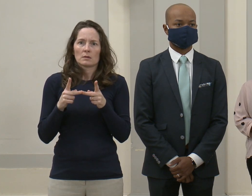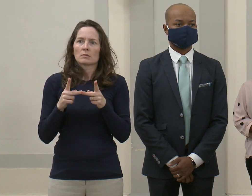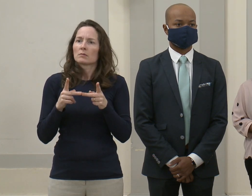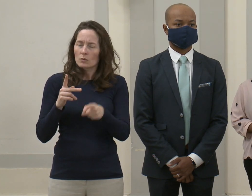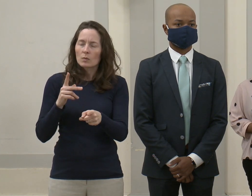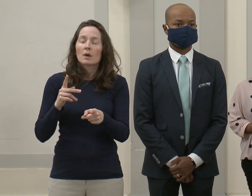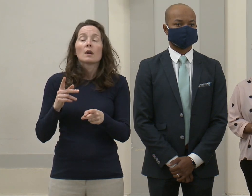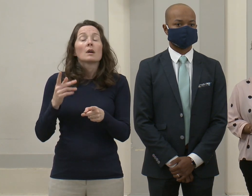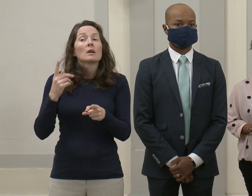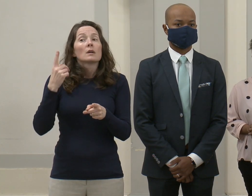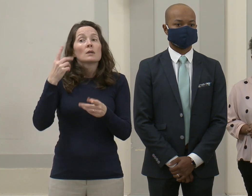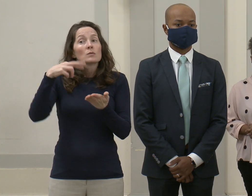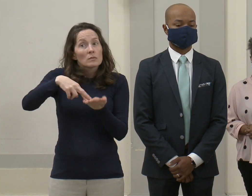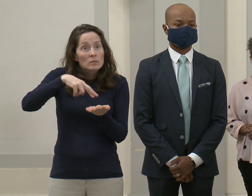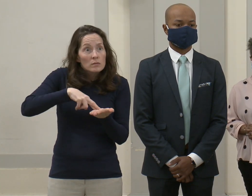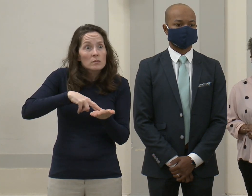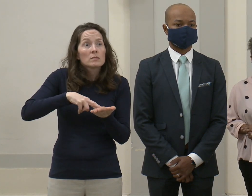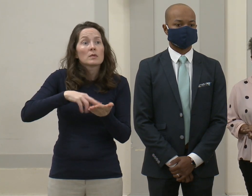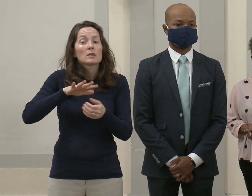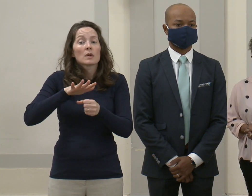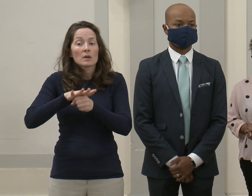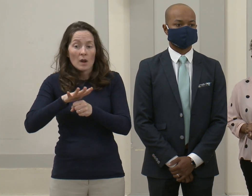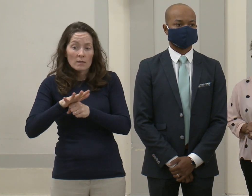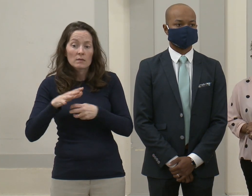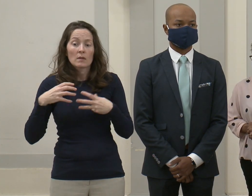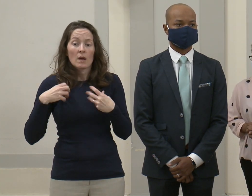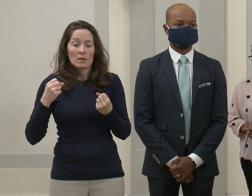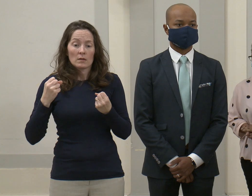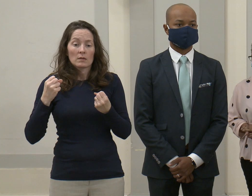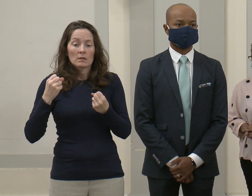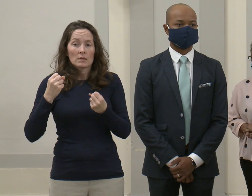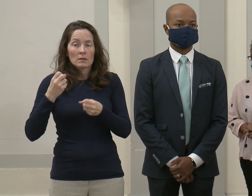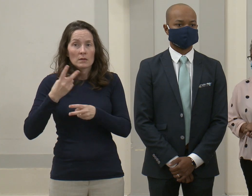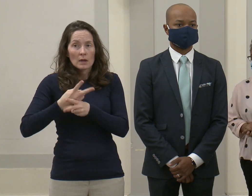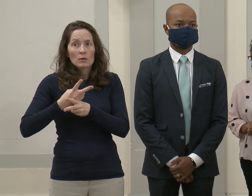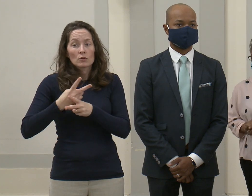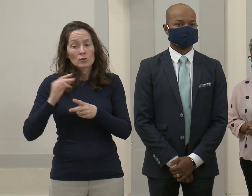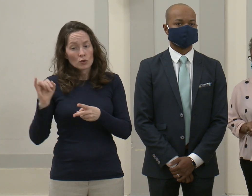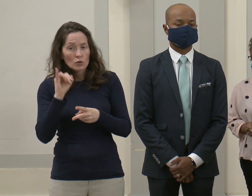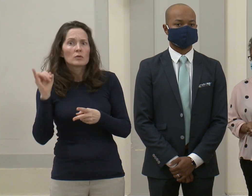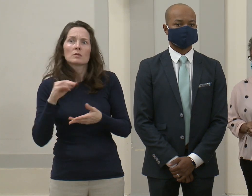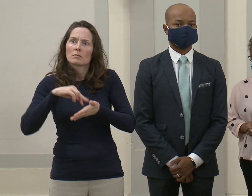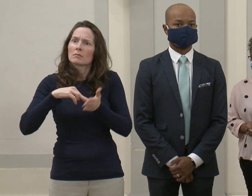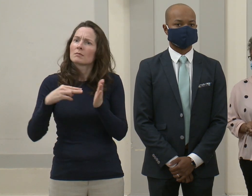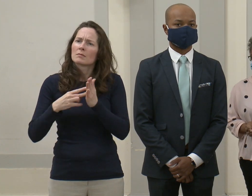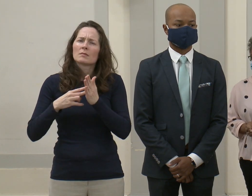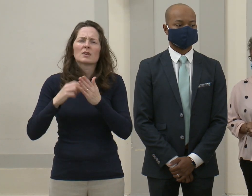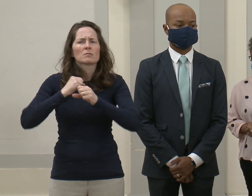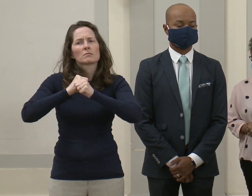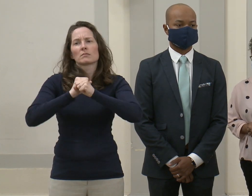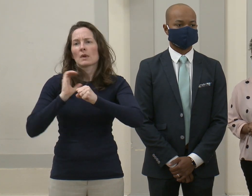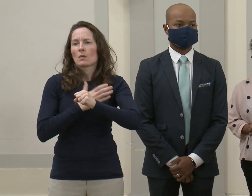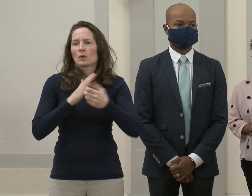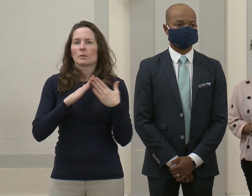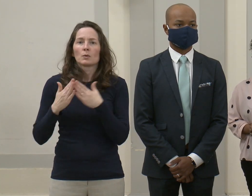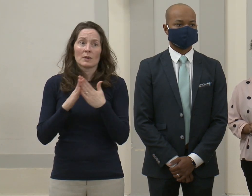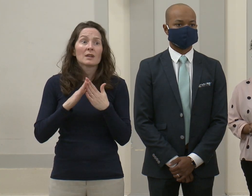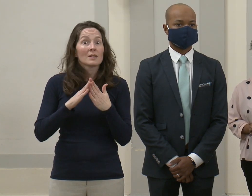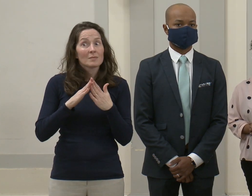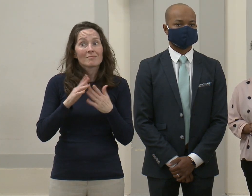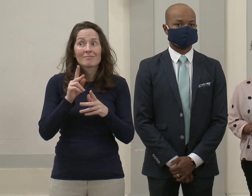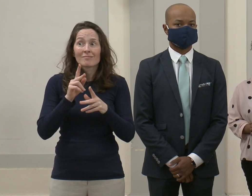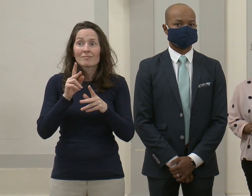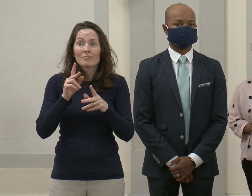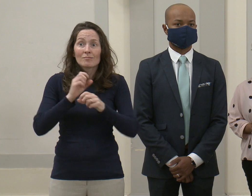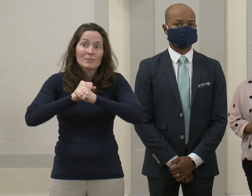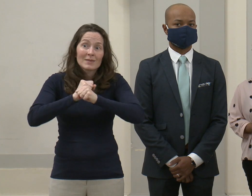adequate health care insurance coverage supports the health and well-being of individuals and our communities. And the Maryland Health Connection is also the